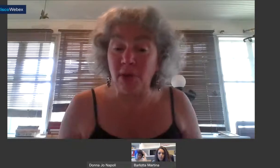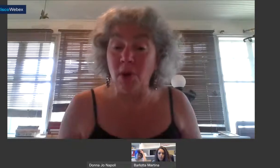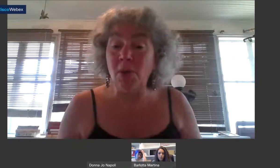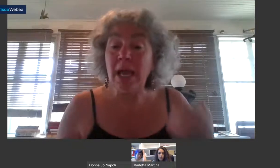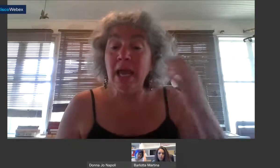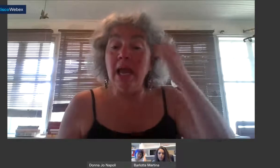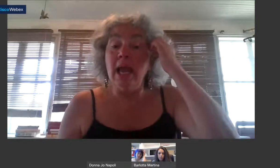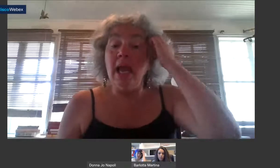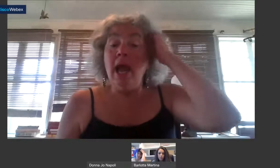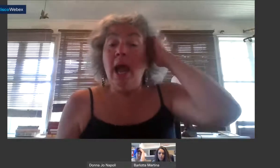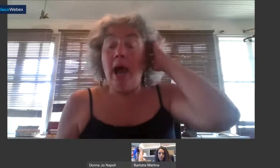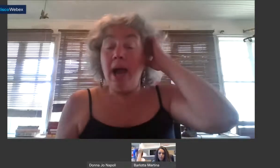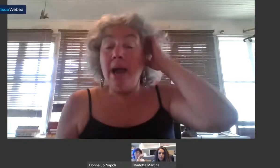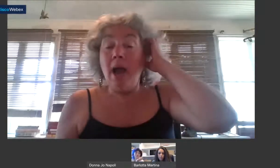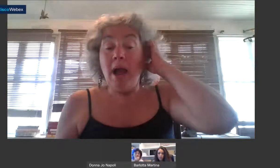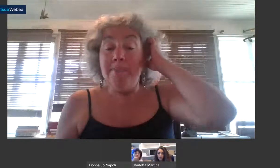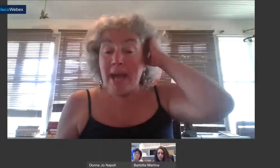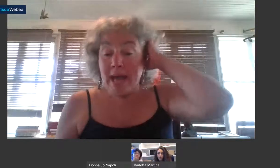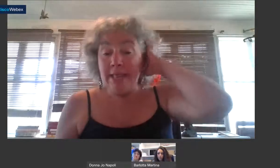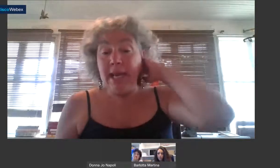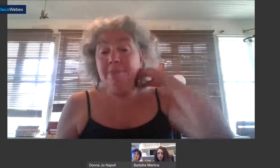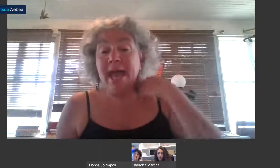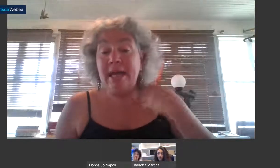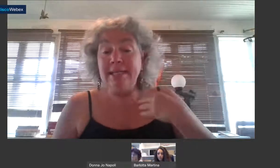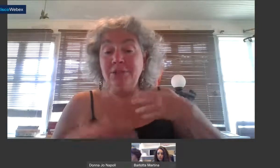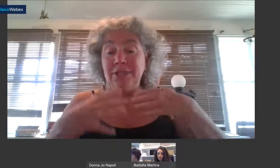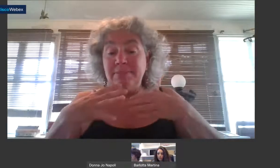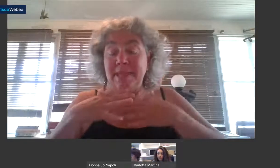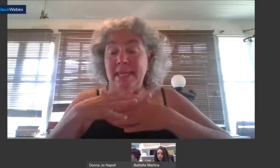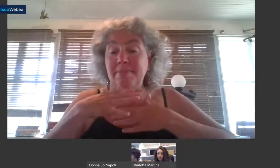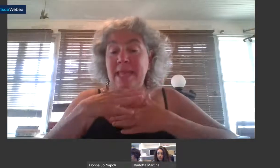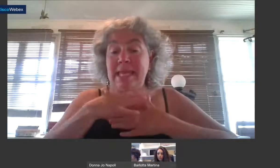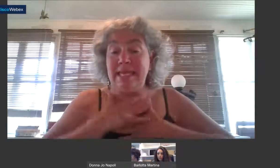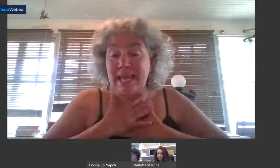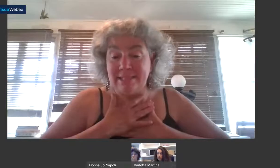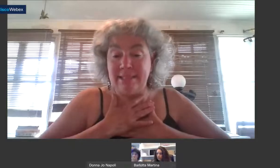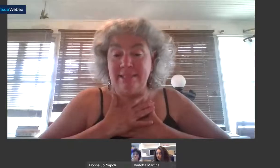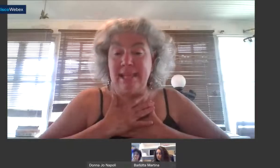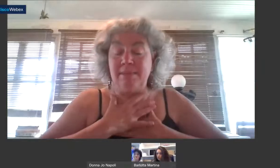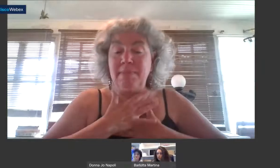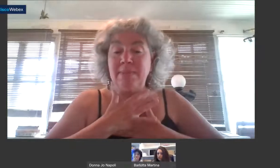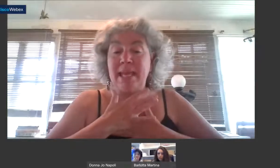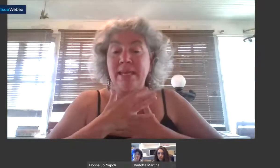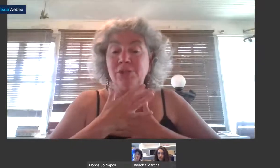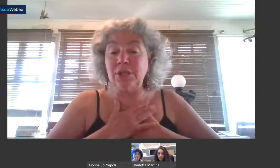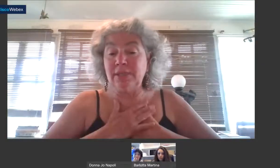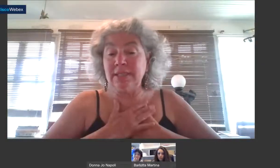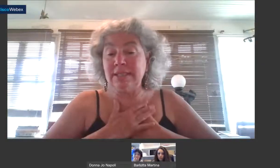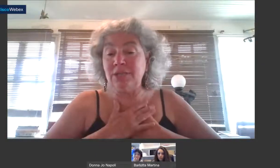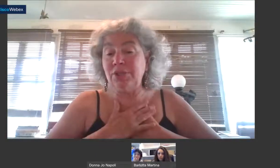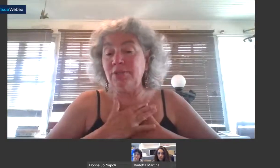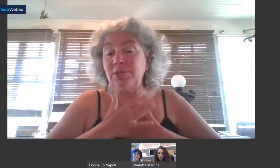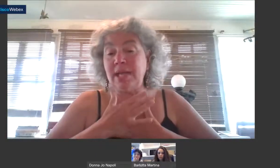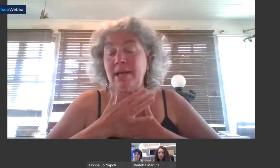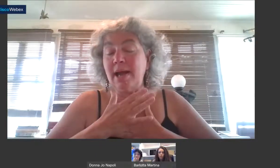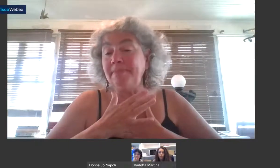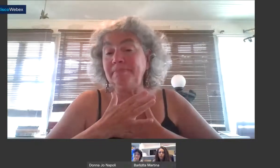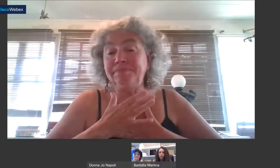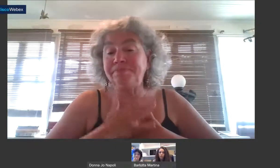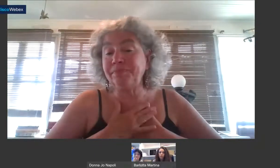flow. But that is just me making guesses and me making generalizations that I